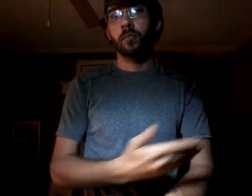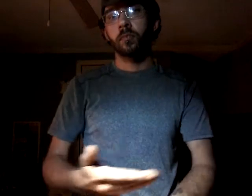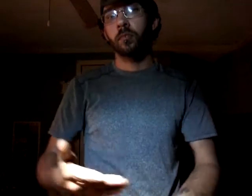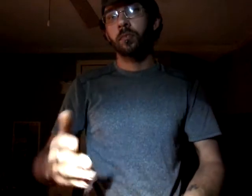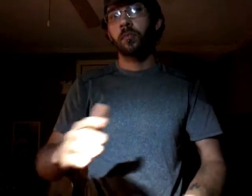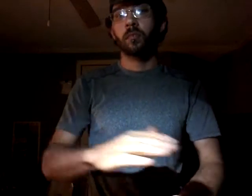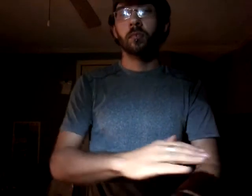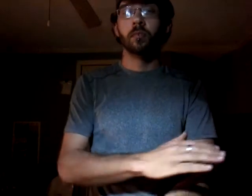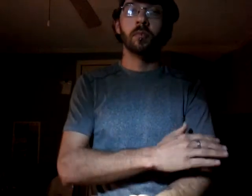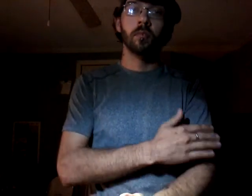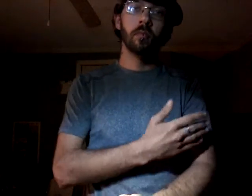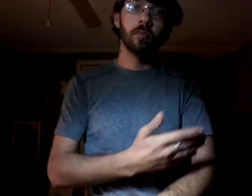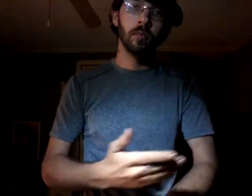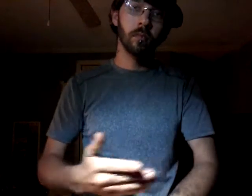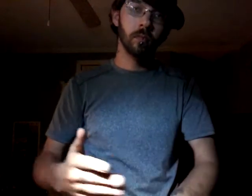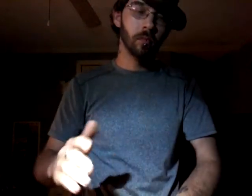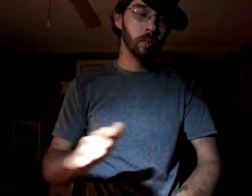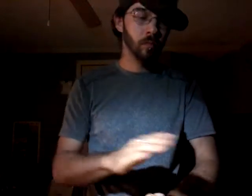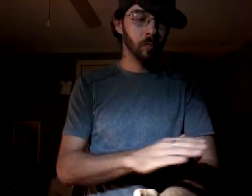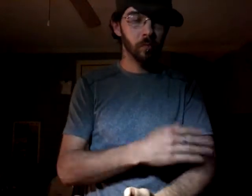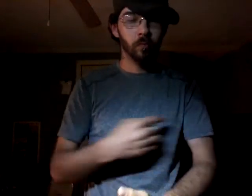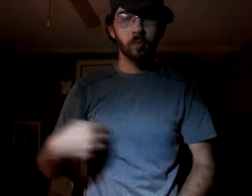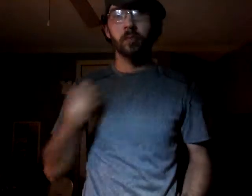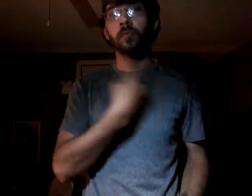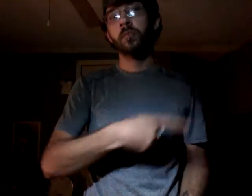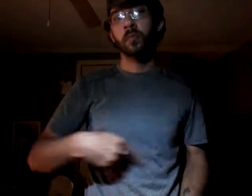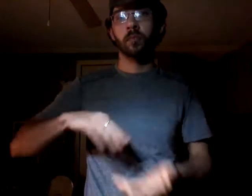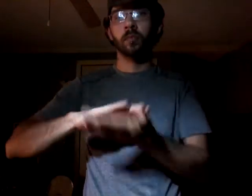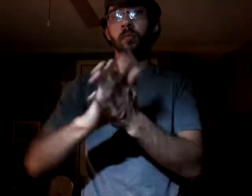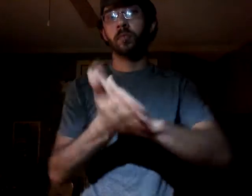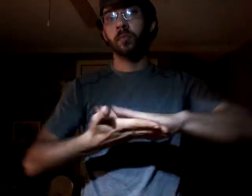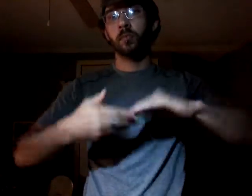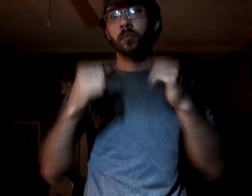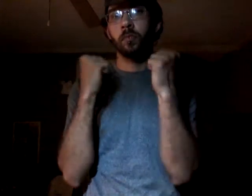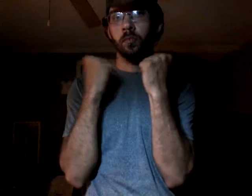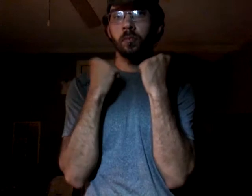we can't go,